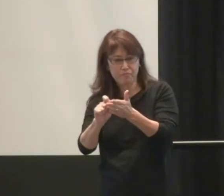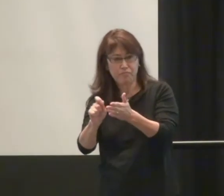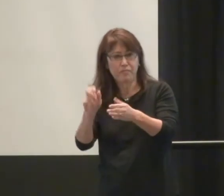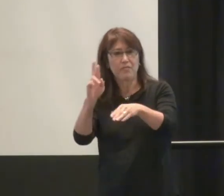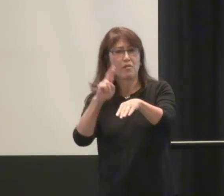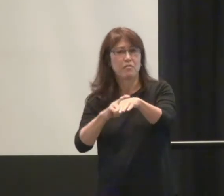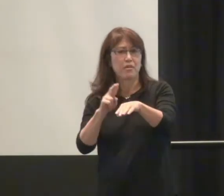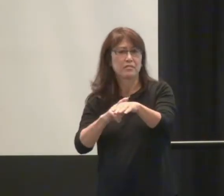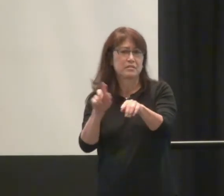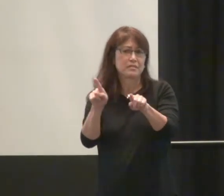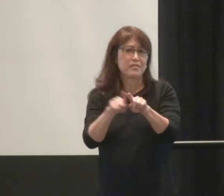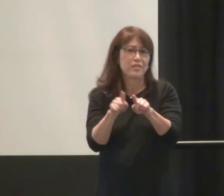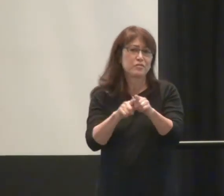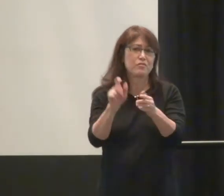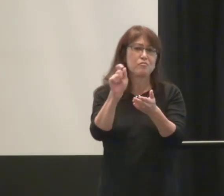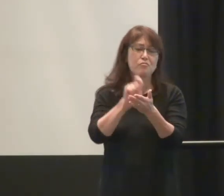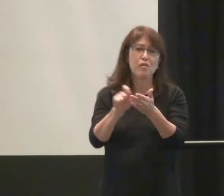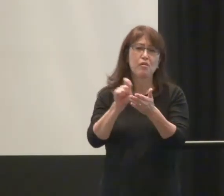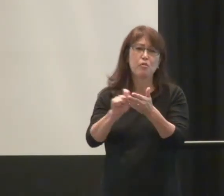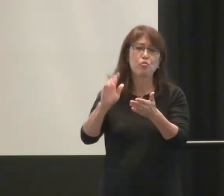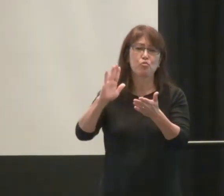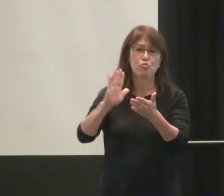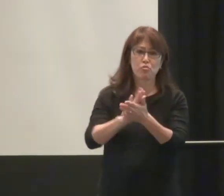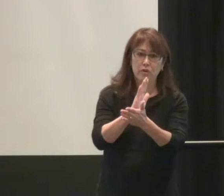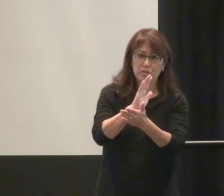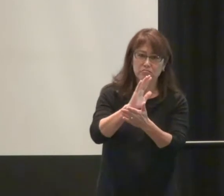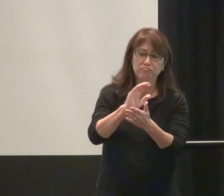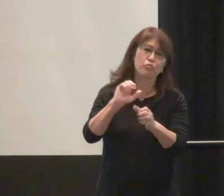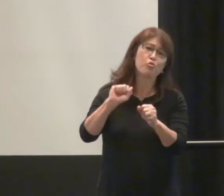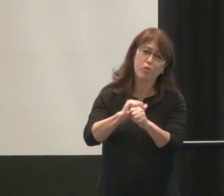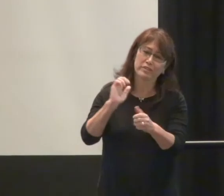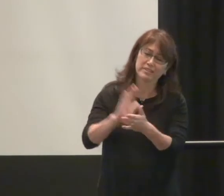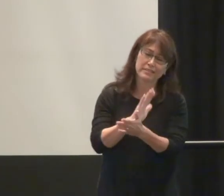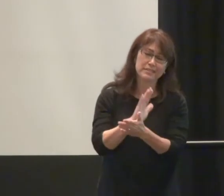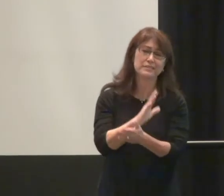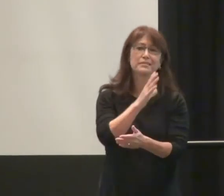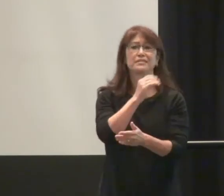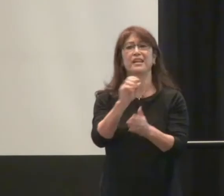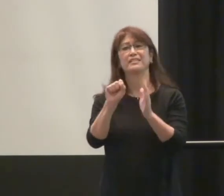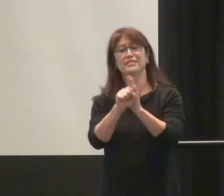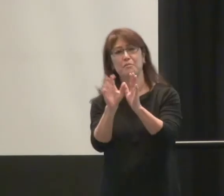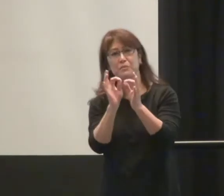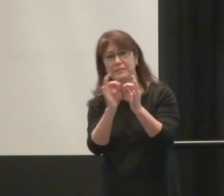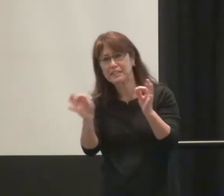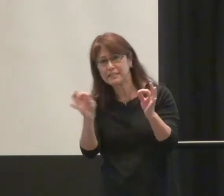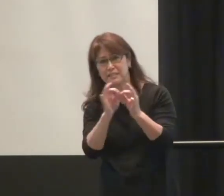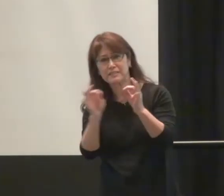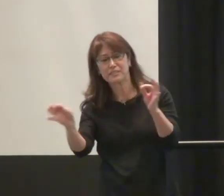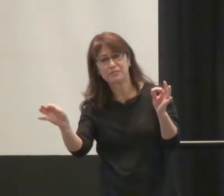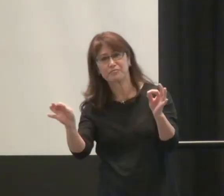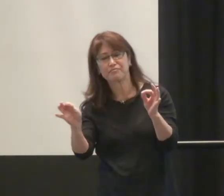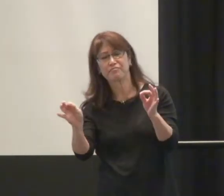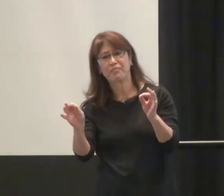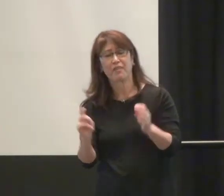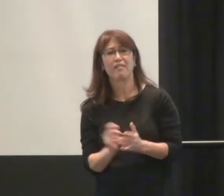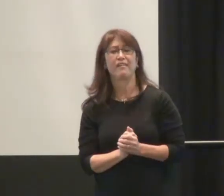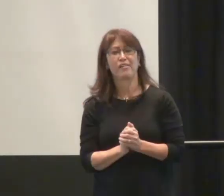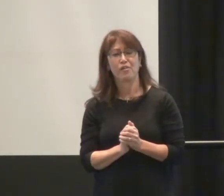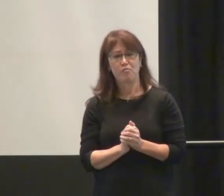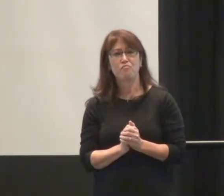So after Roxanne had offered these 43 different stories, she also created worksheets and sentence starters